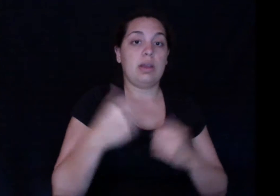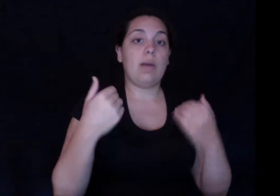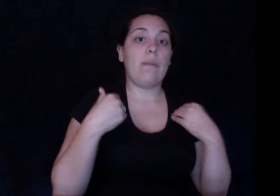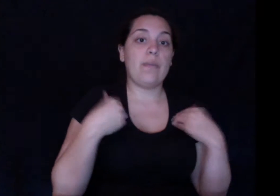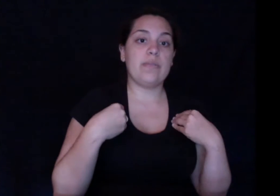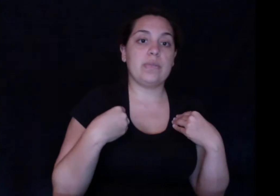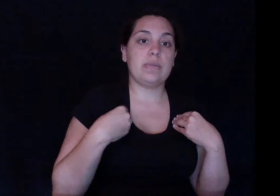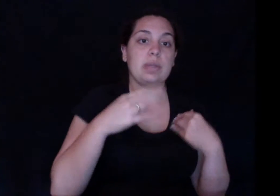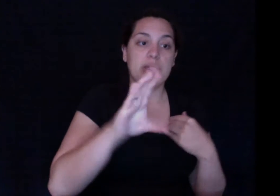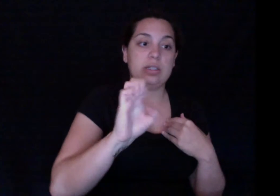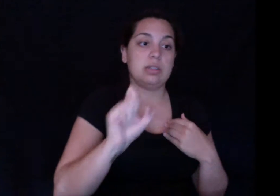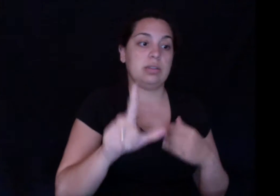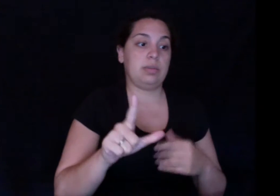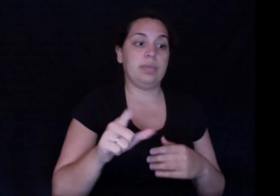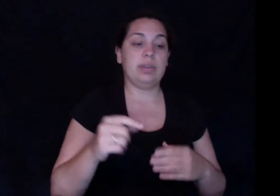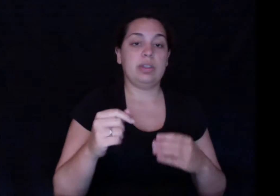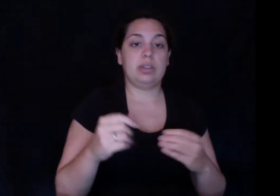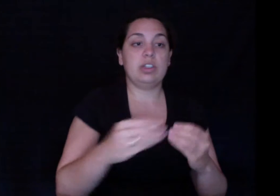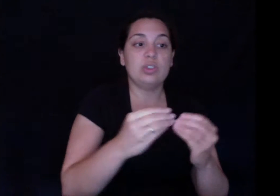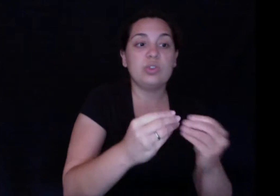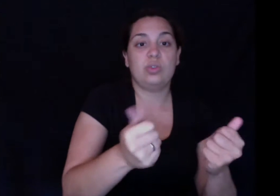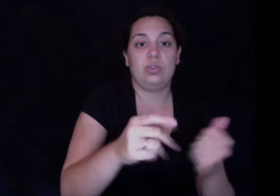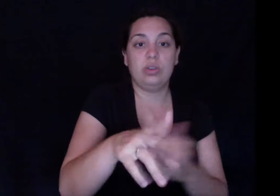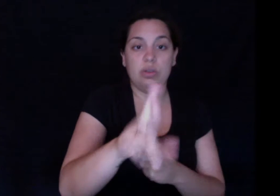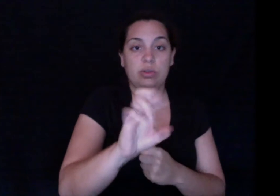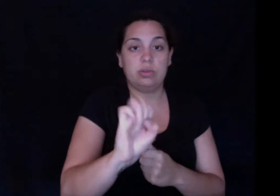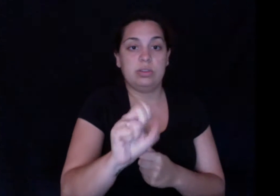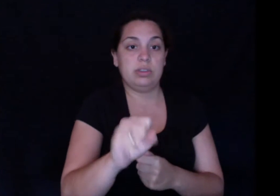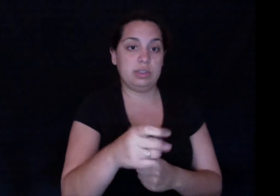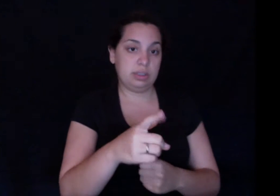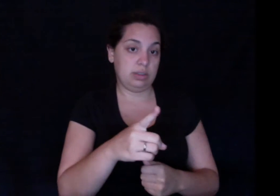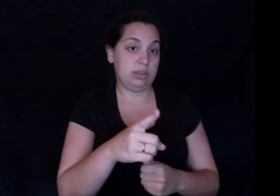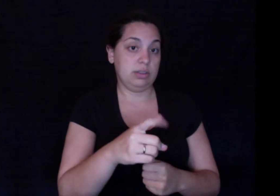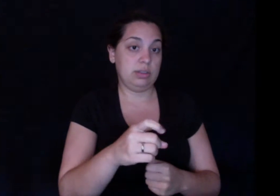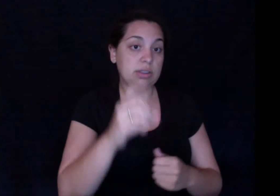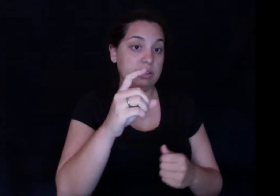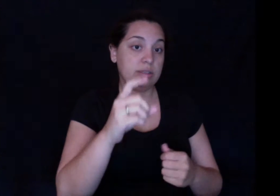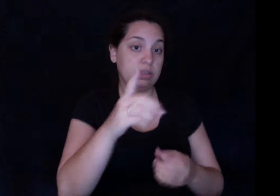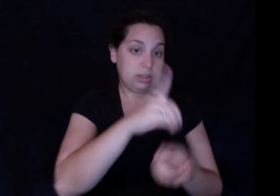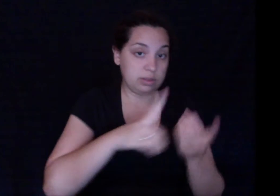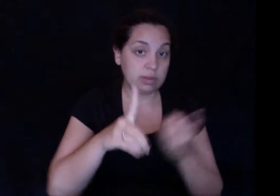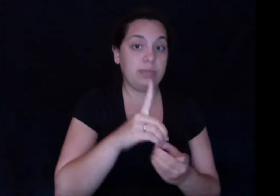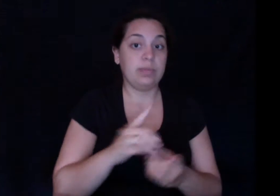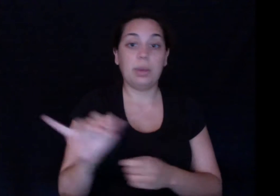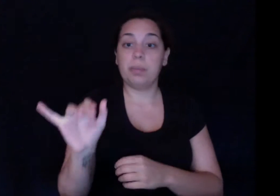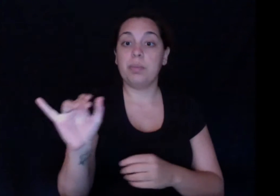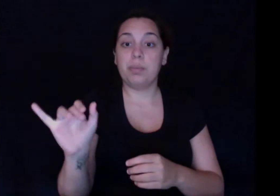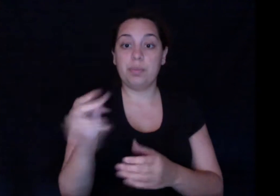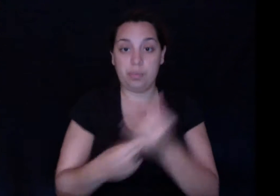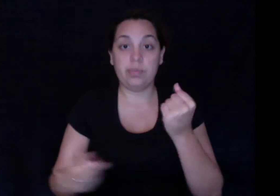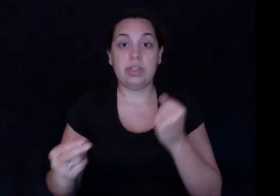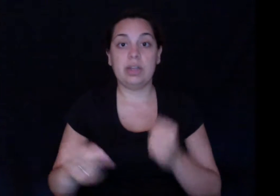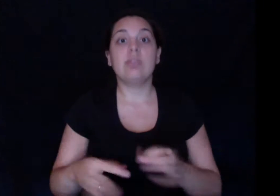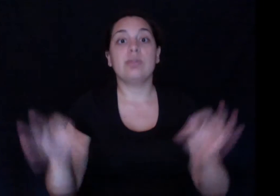since. This experience wasn't just important because it encouraged James to become a blood donor, but also because the blood transfusion he received made his